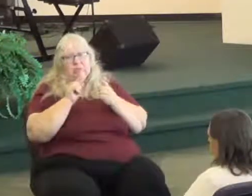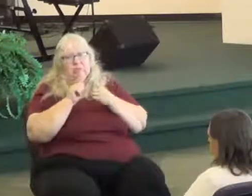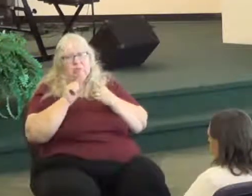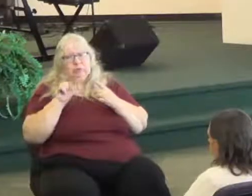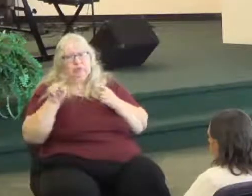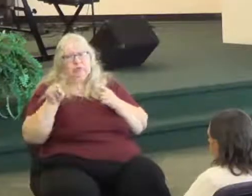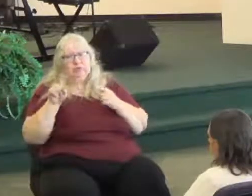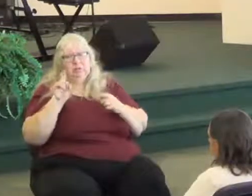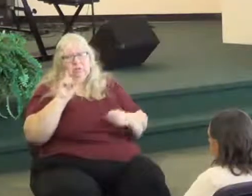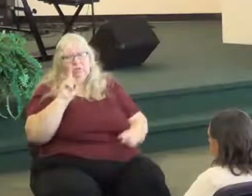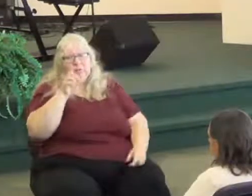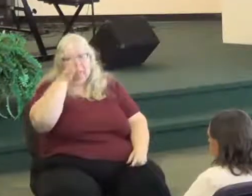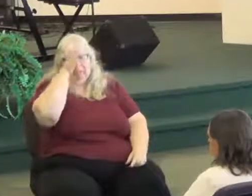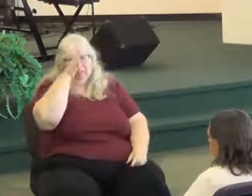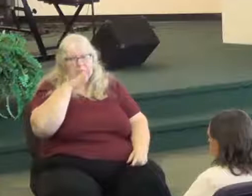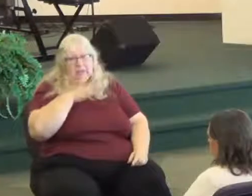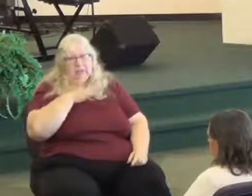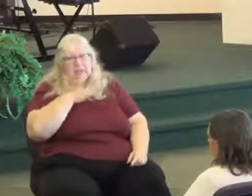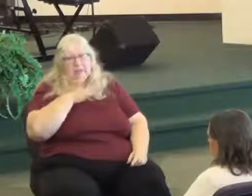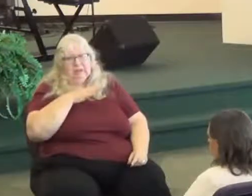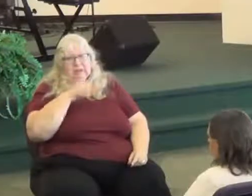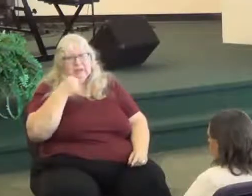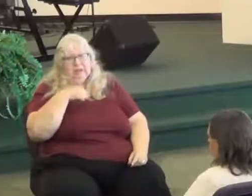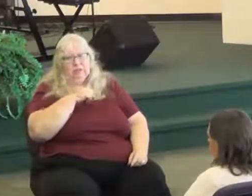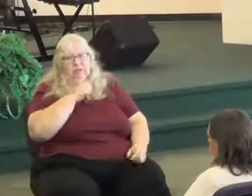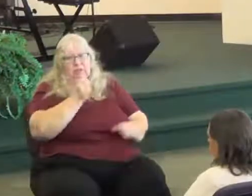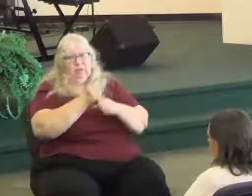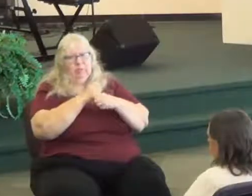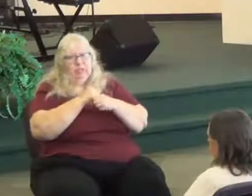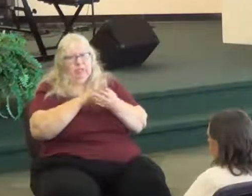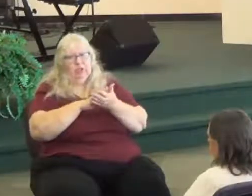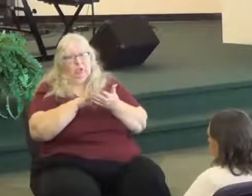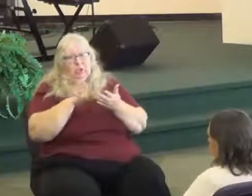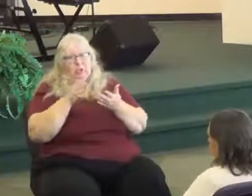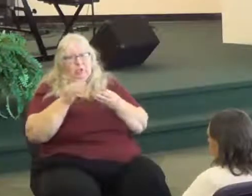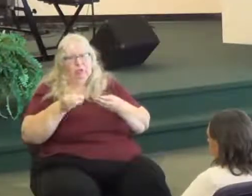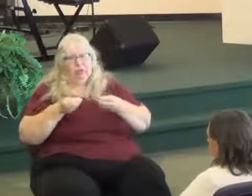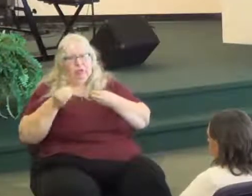one man who we're created to give glory to, which is Jesus.